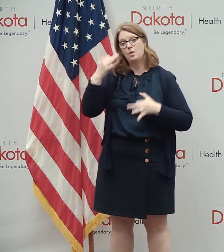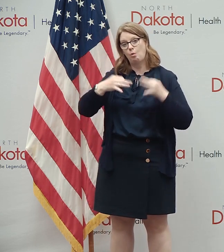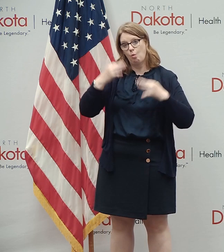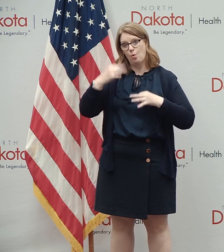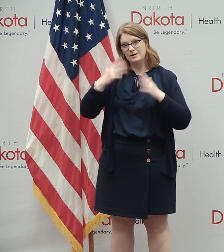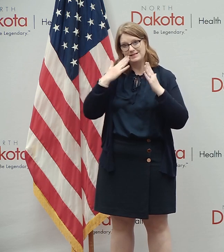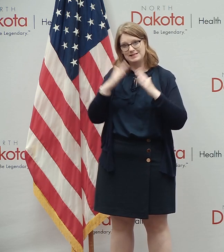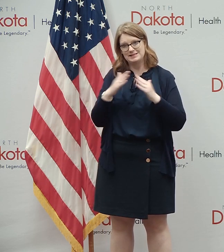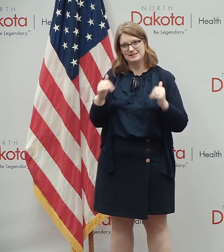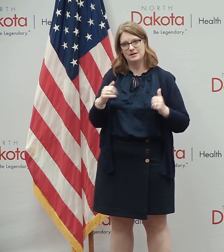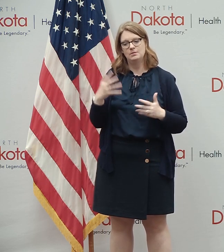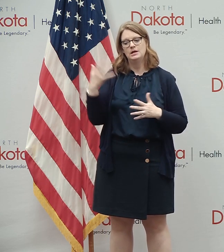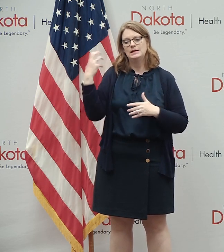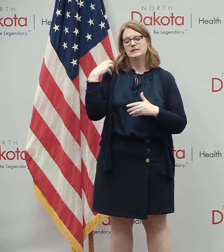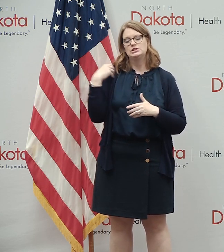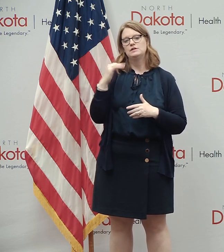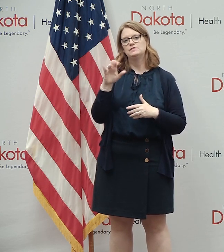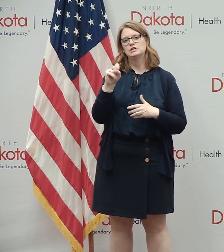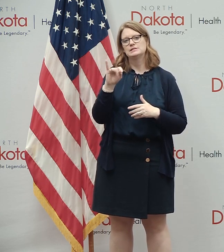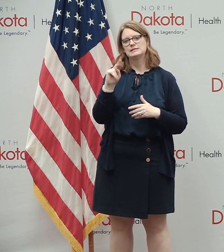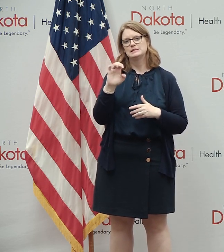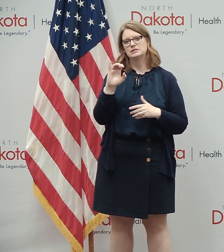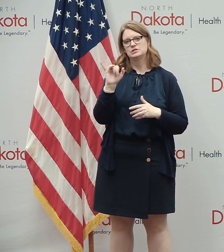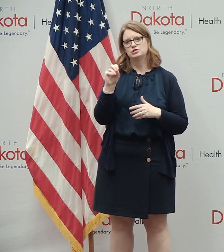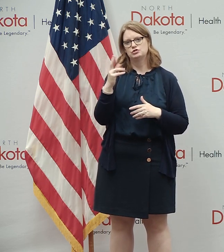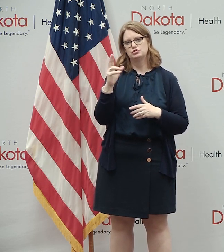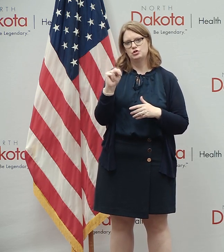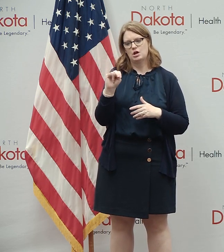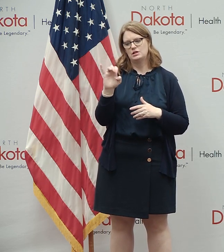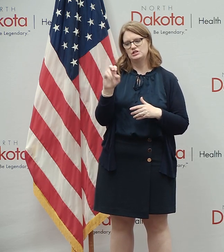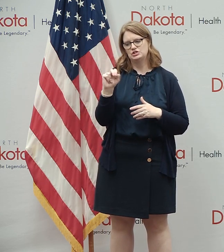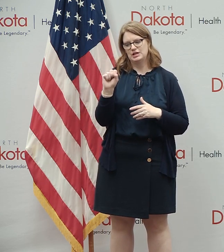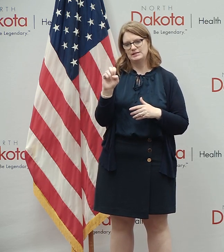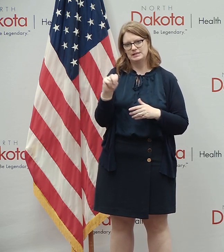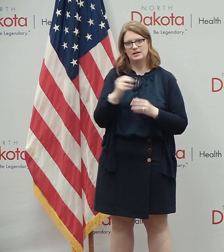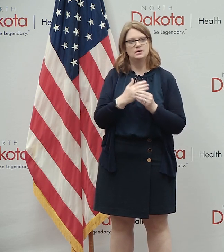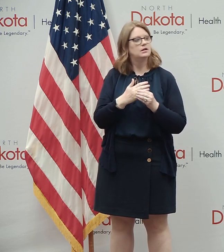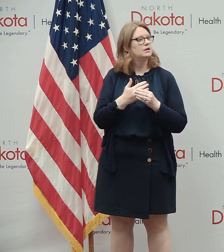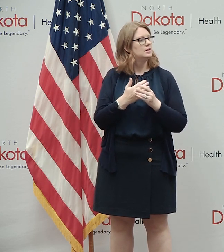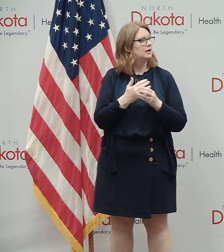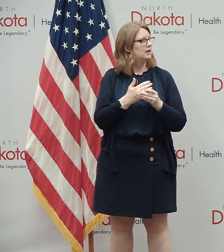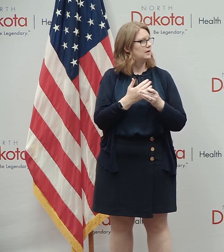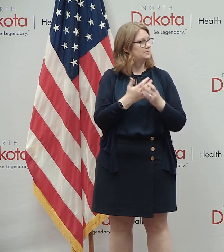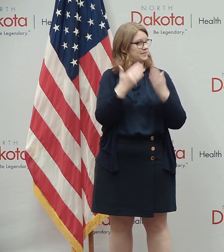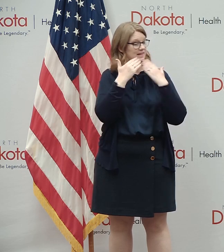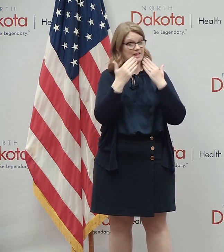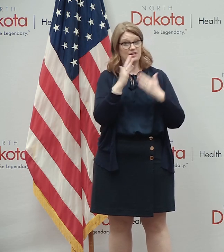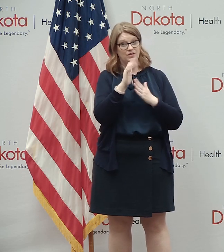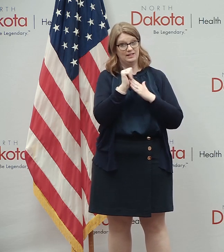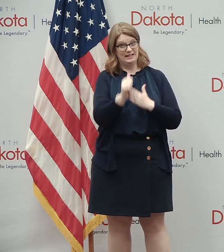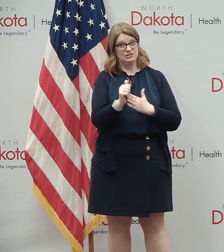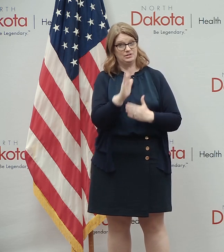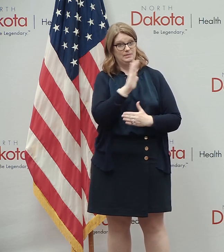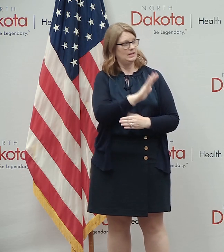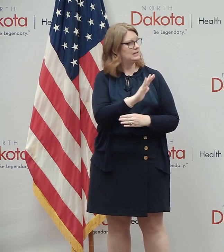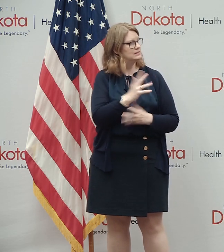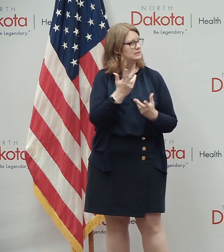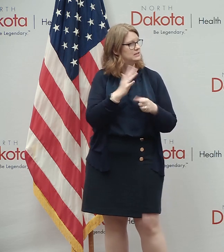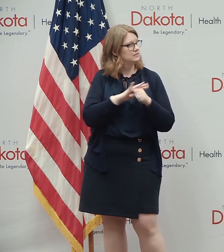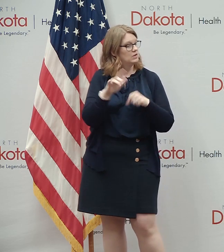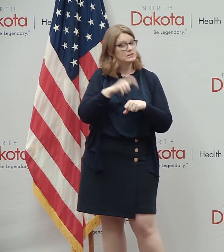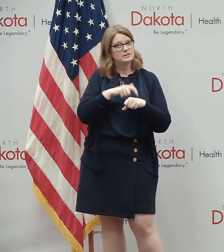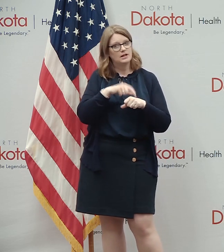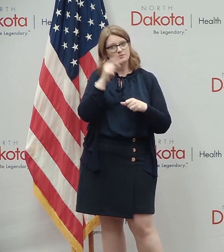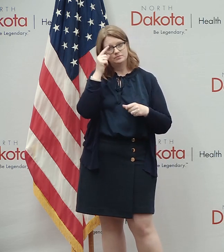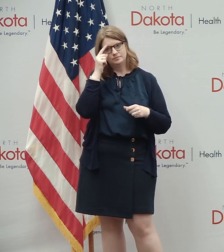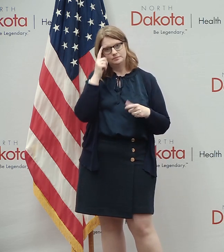system from Chief Justice John Jensen, and I want to thank Chief Justice for his leadership through this entire time. Of course, we know